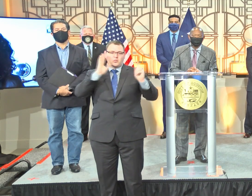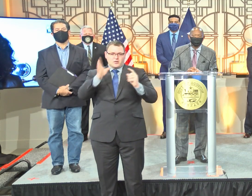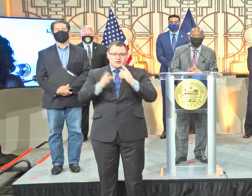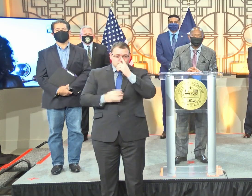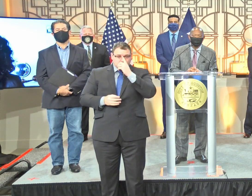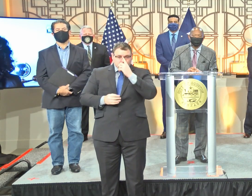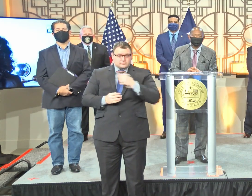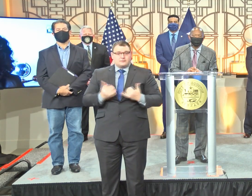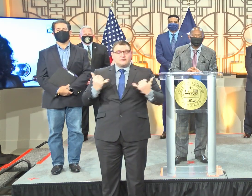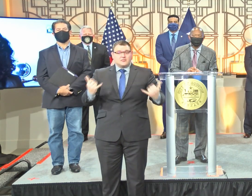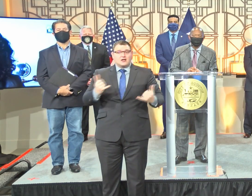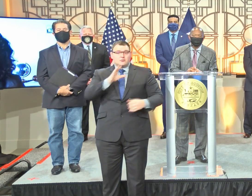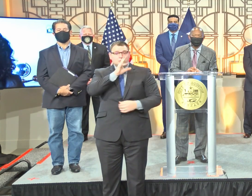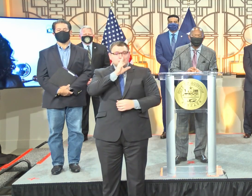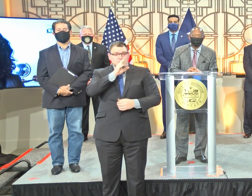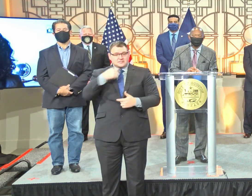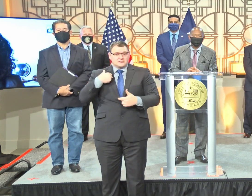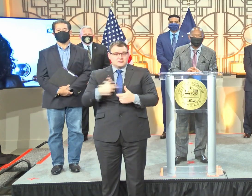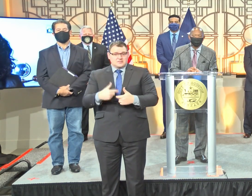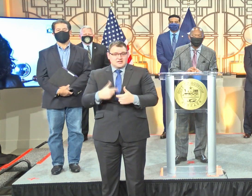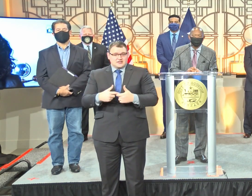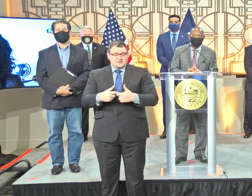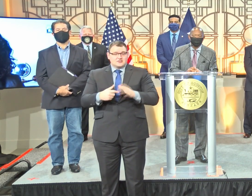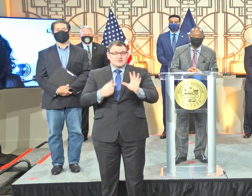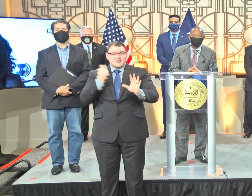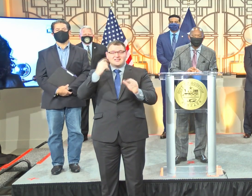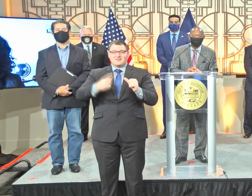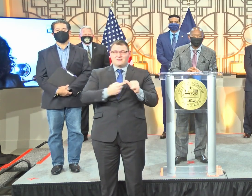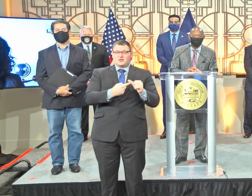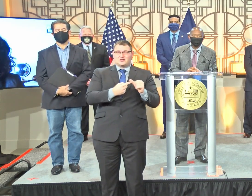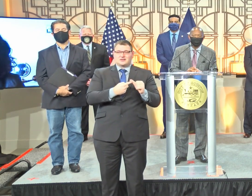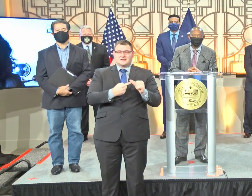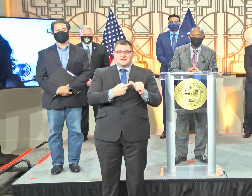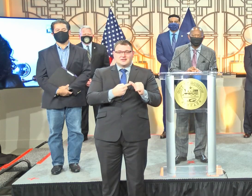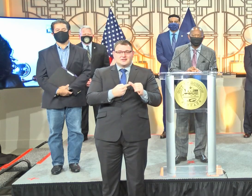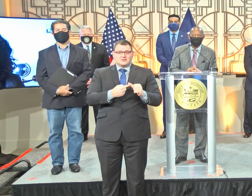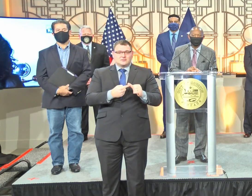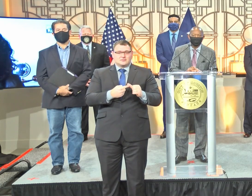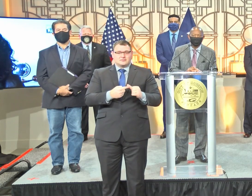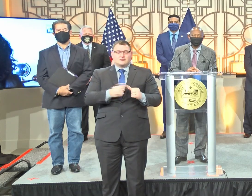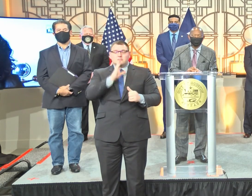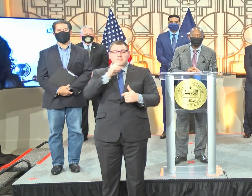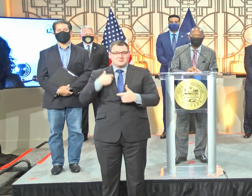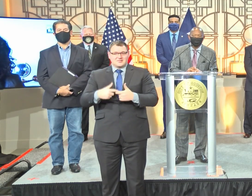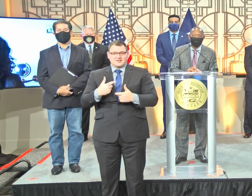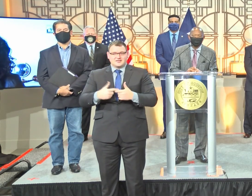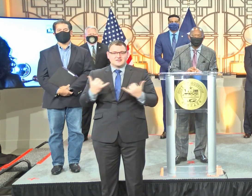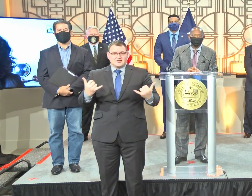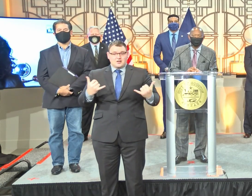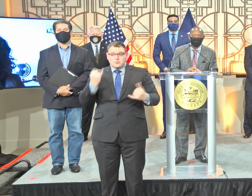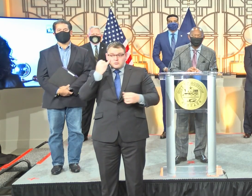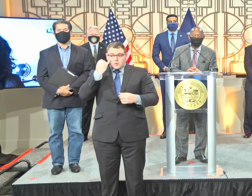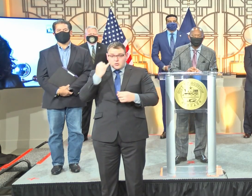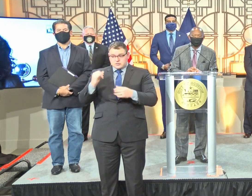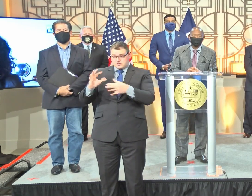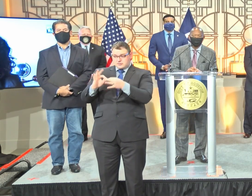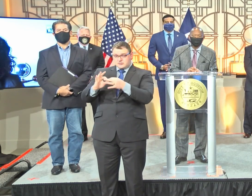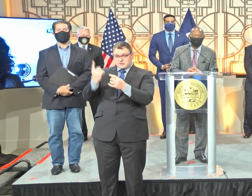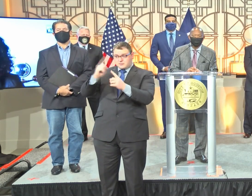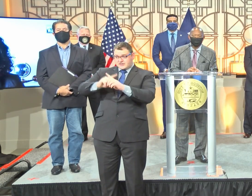strategic, smart way to address the problem. And I think we're finding it, and we're finding that we get there together. So Mayor, thank you so much for